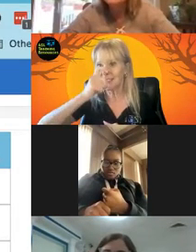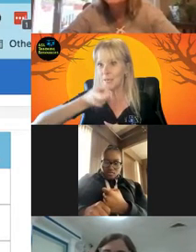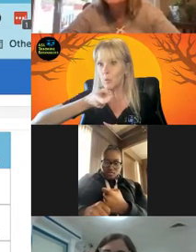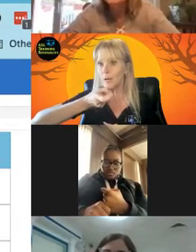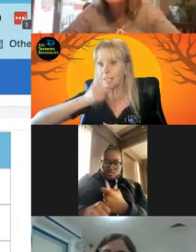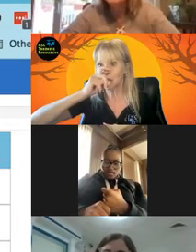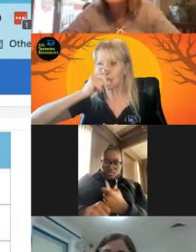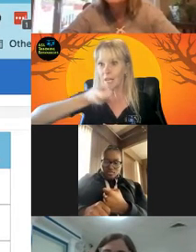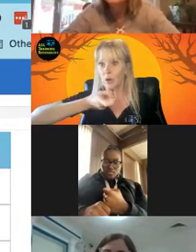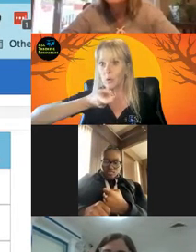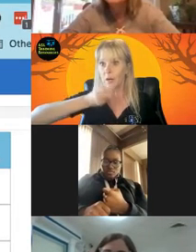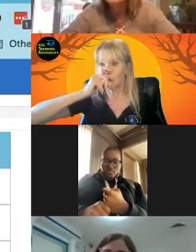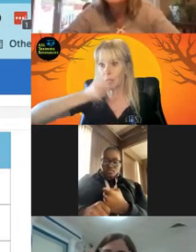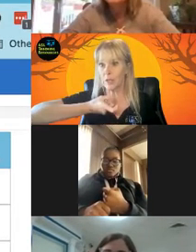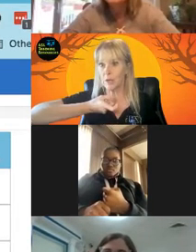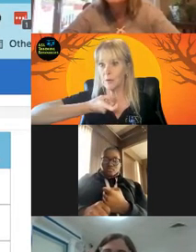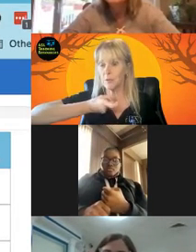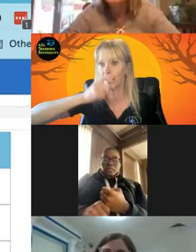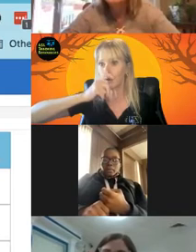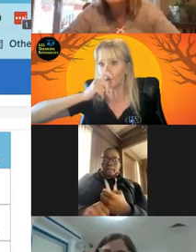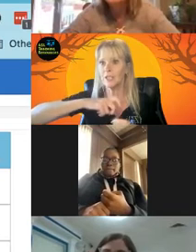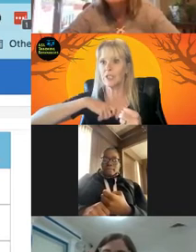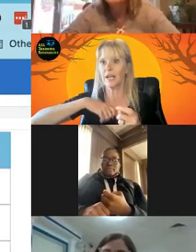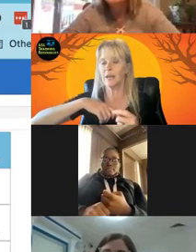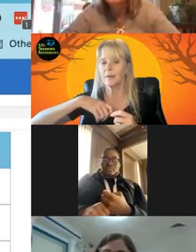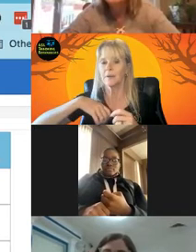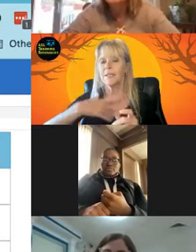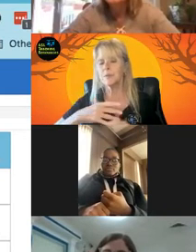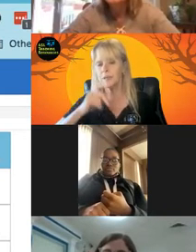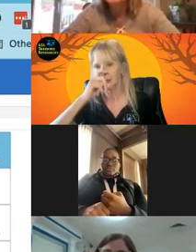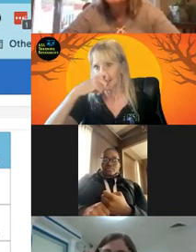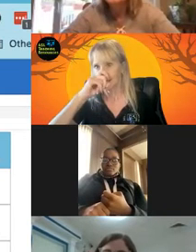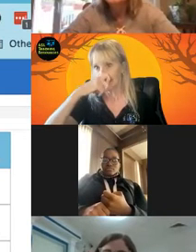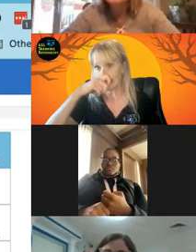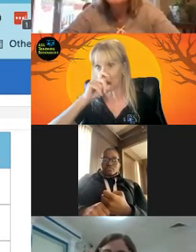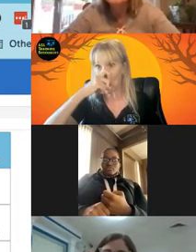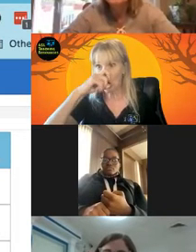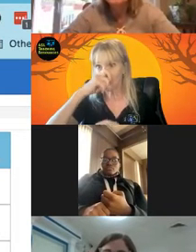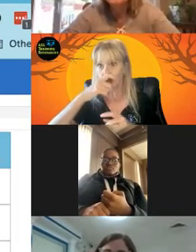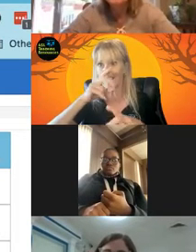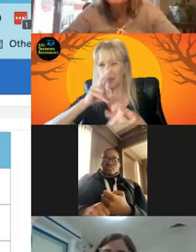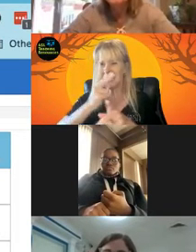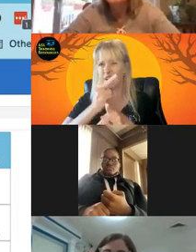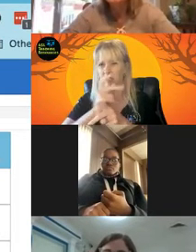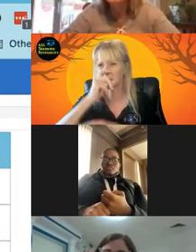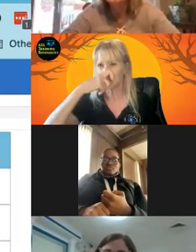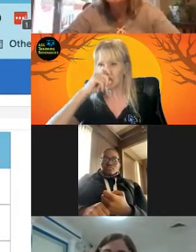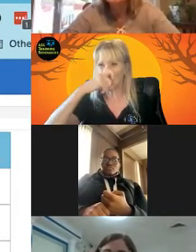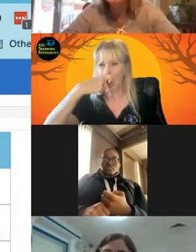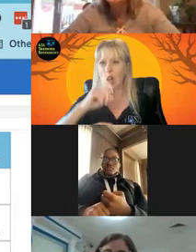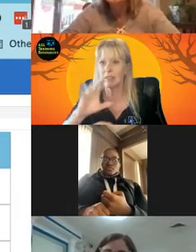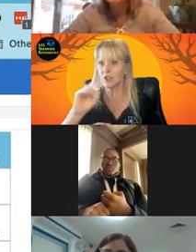Okay, I've seen witch, kind of crook the nose, and witch, and this one, doll, so you have to be